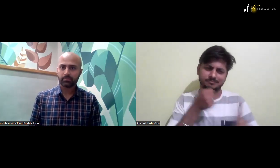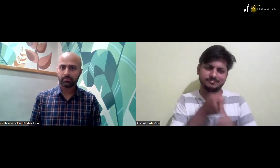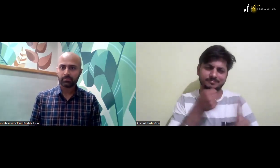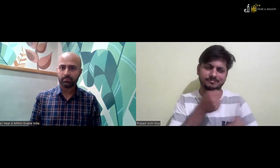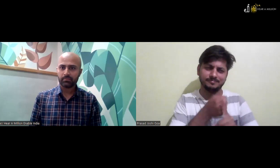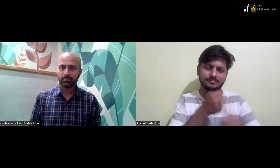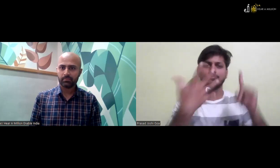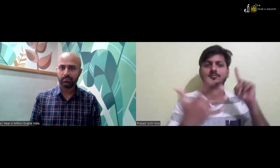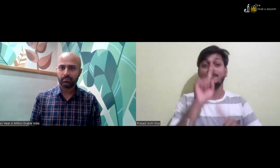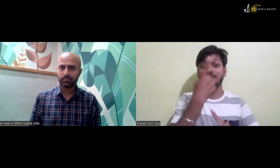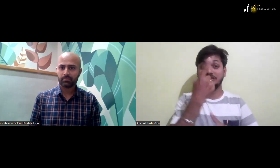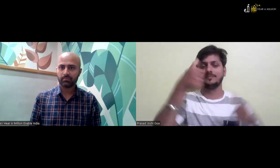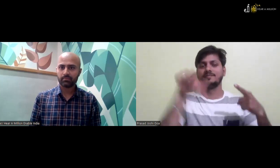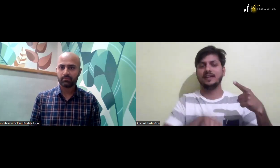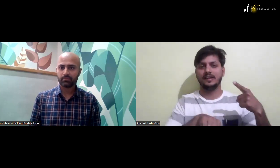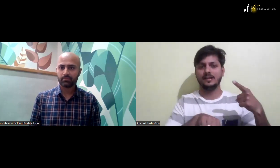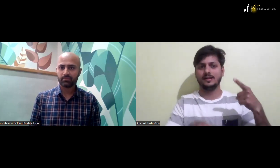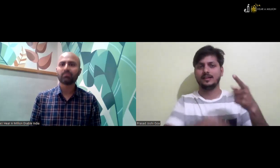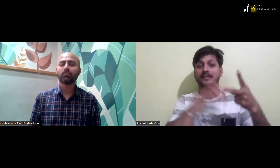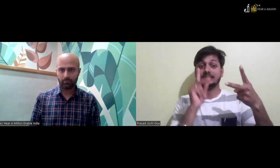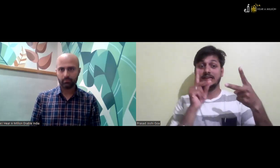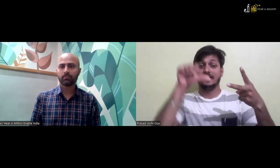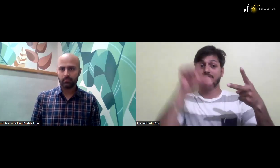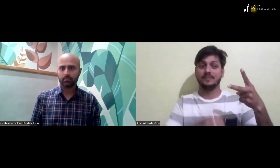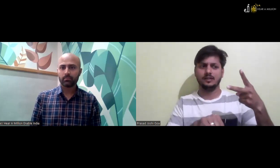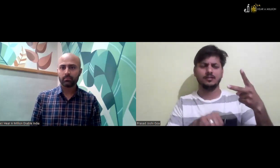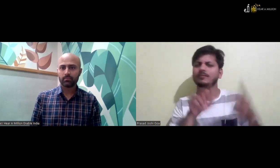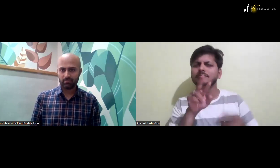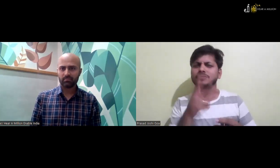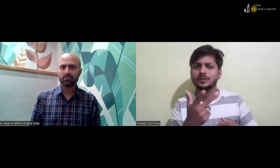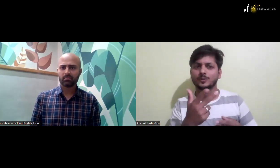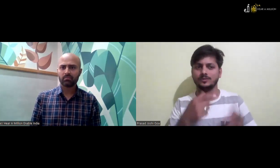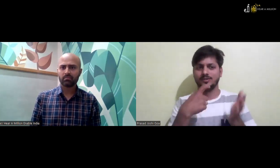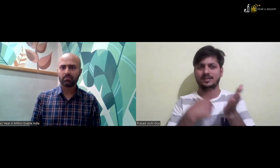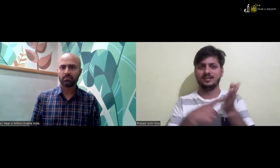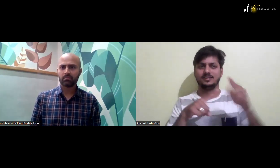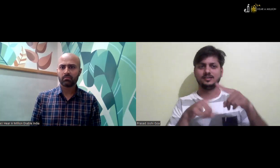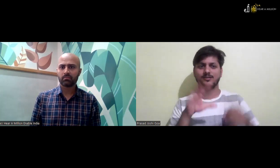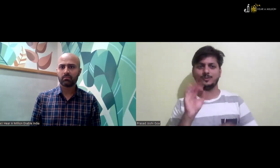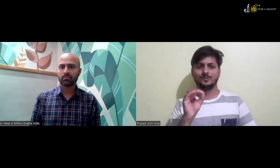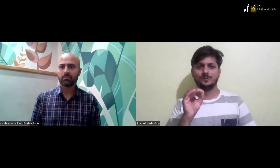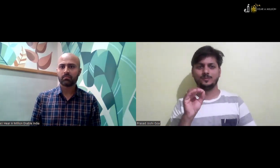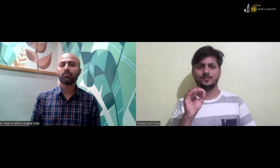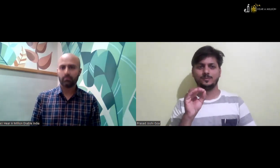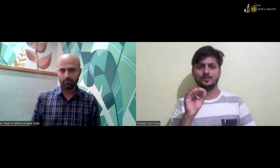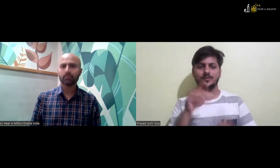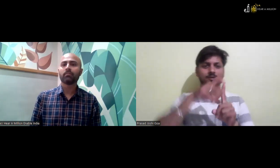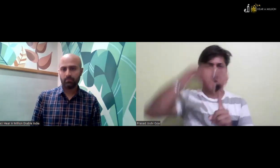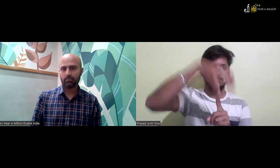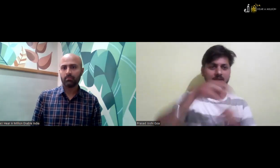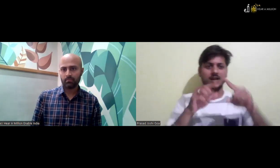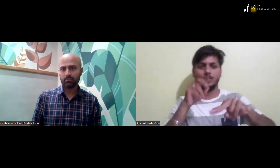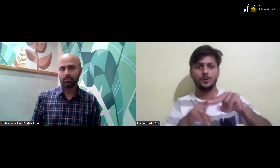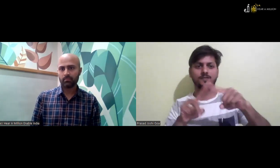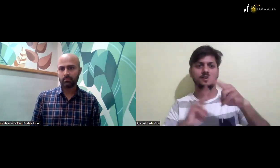took 2 to 3 years. I fought for it in the beginning at the first time and the second time I got failed. I went